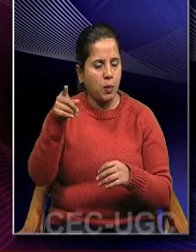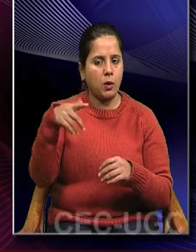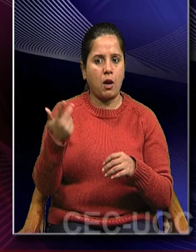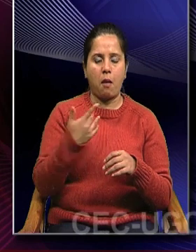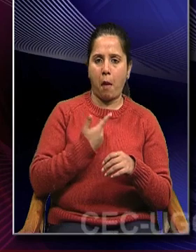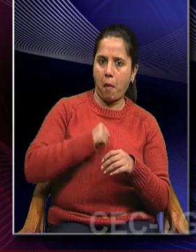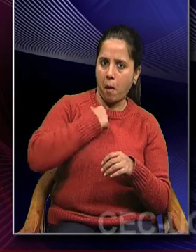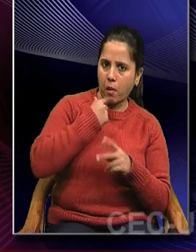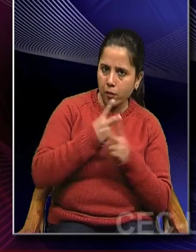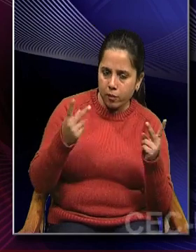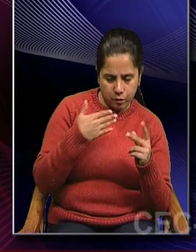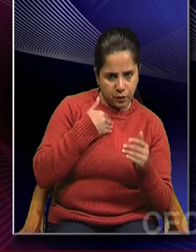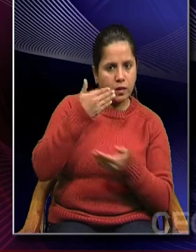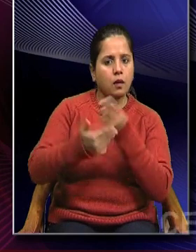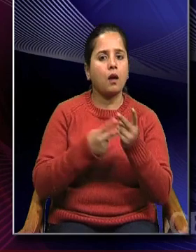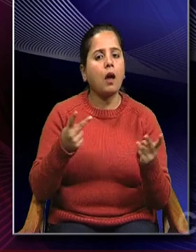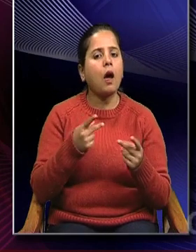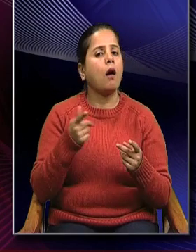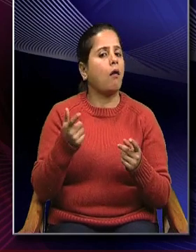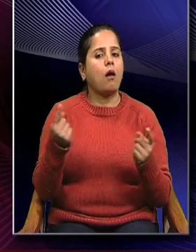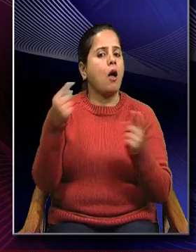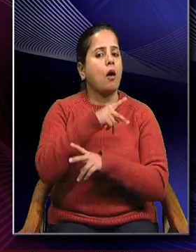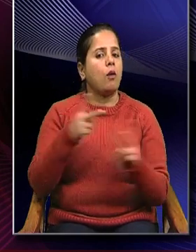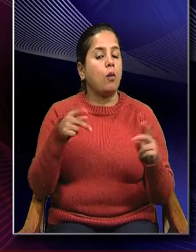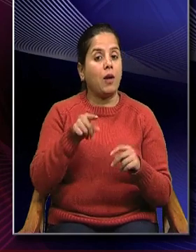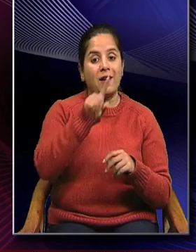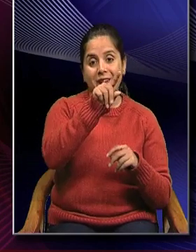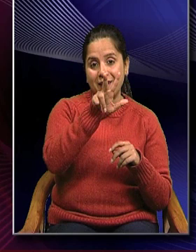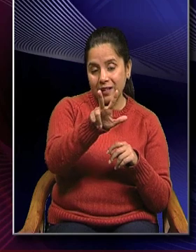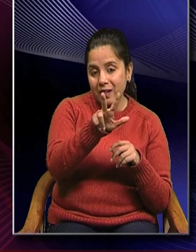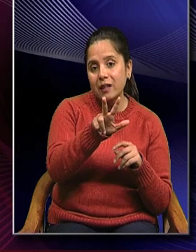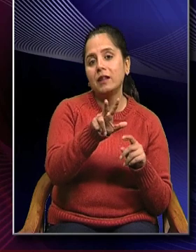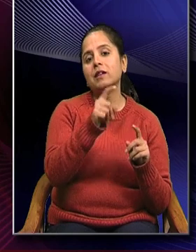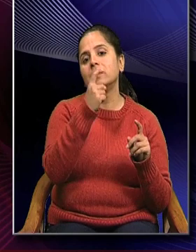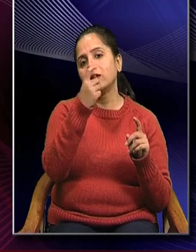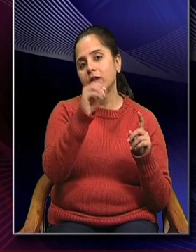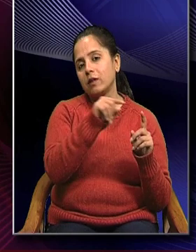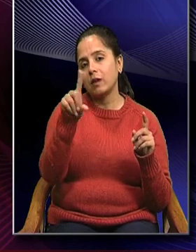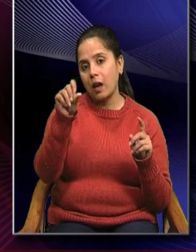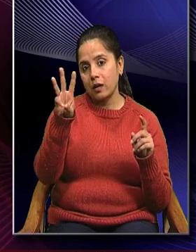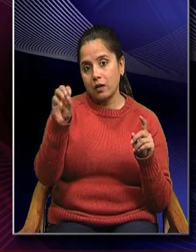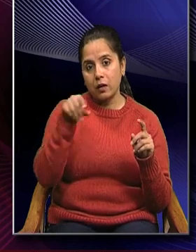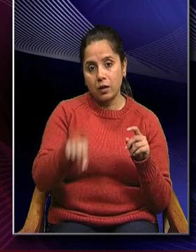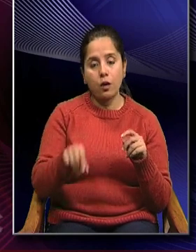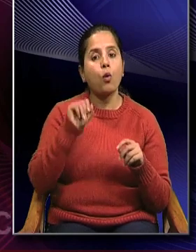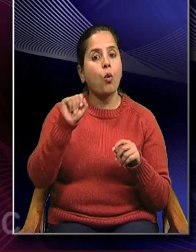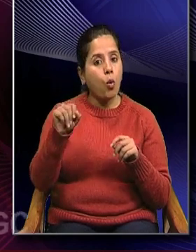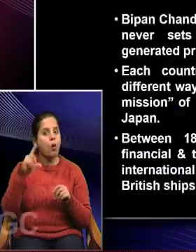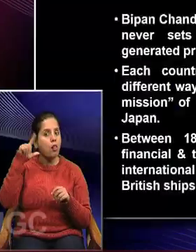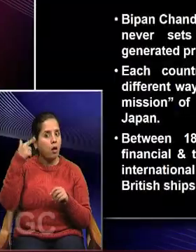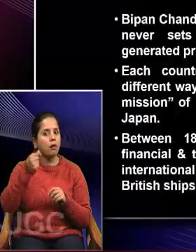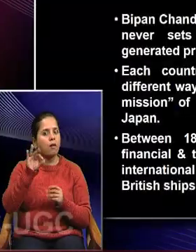nature. And we see that how between 1870 and 1913 London was the financial and the trading hub of the